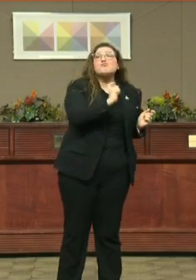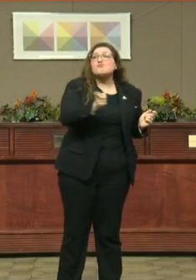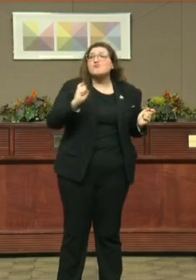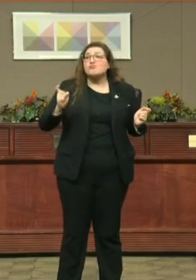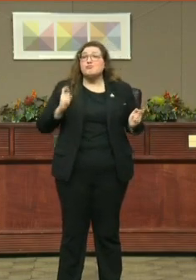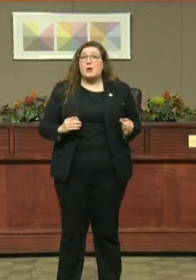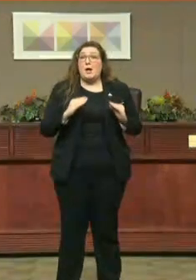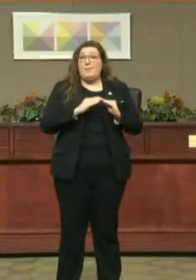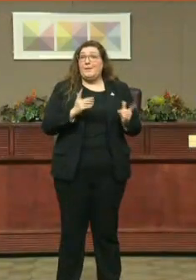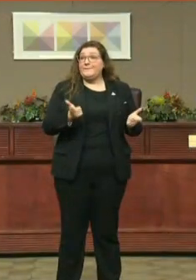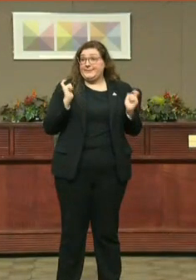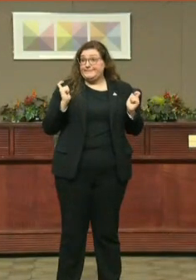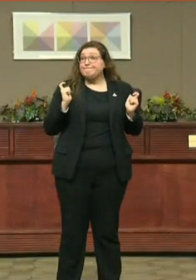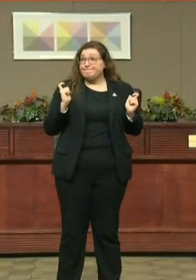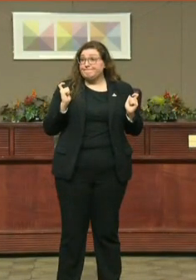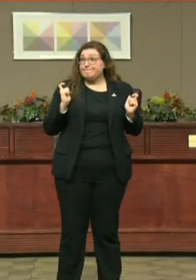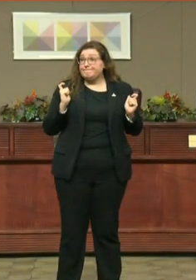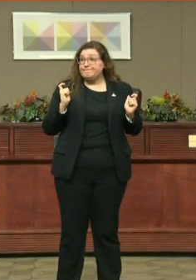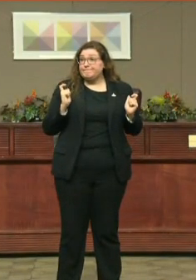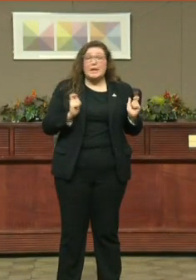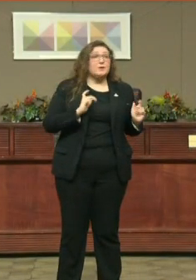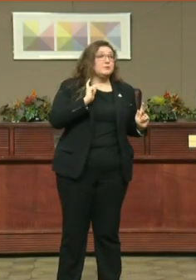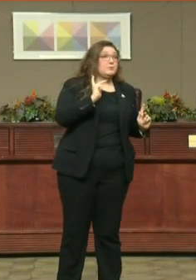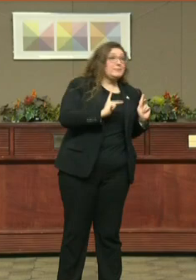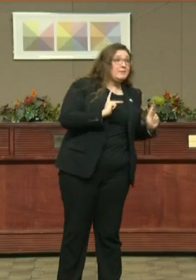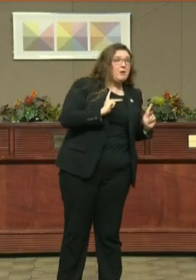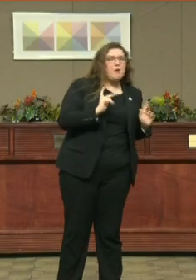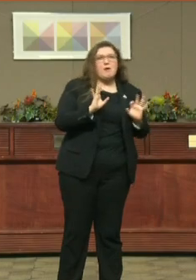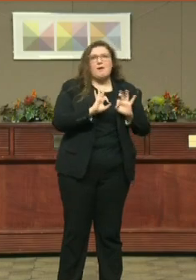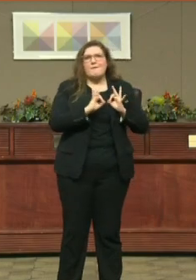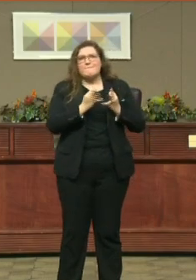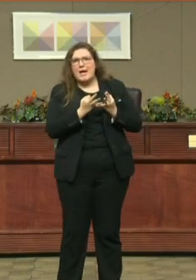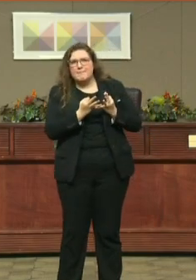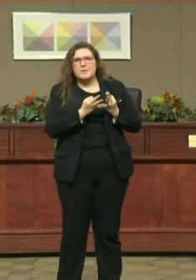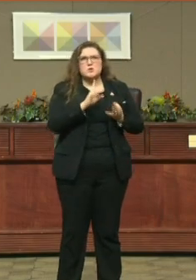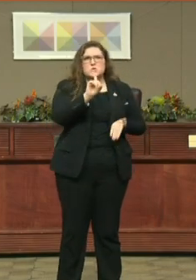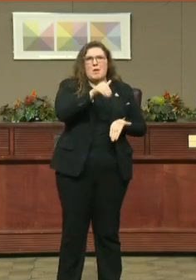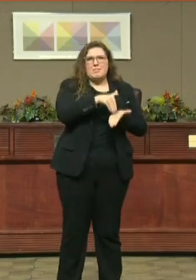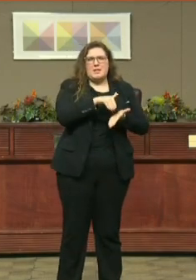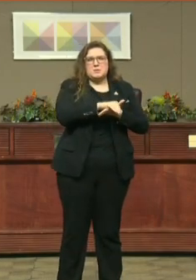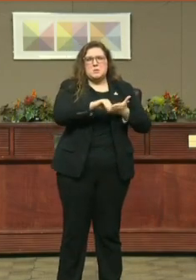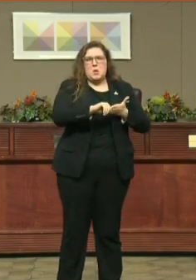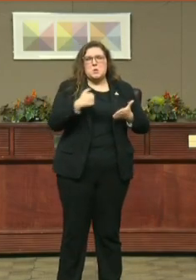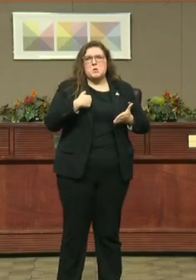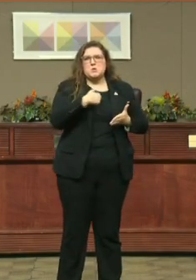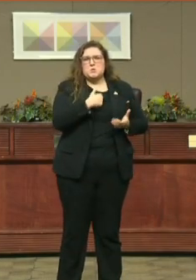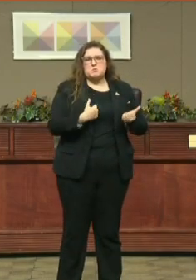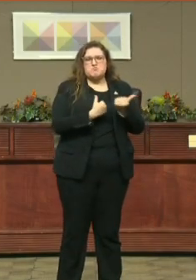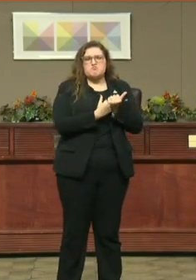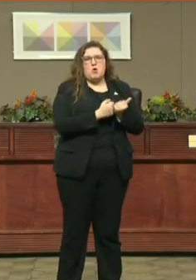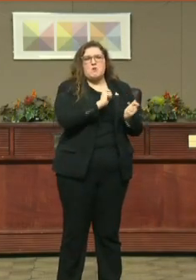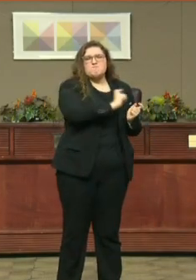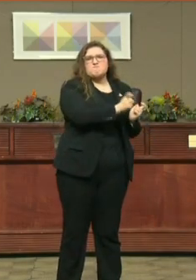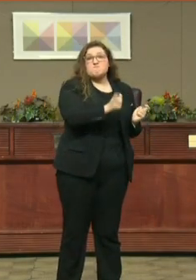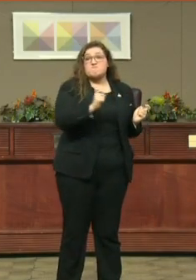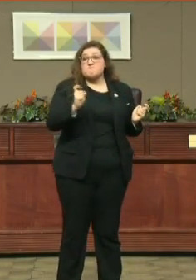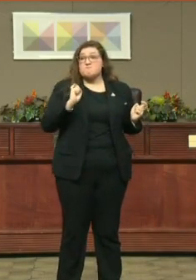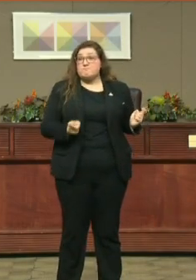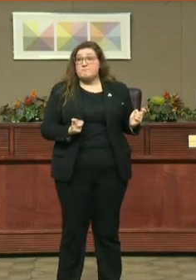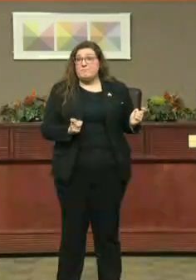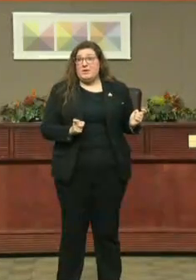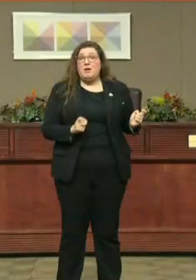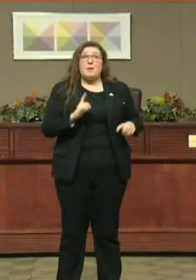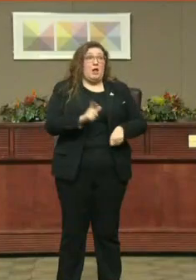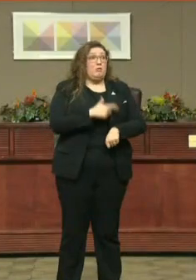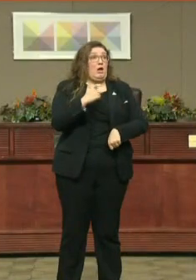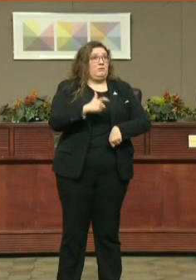families will get $1,000. It's going to take some time for us to expend all of that $72.9